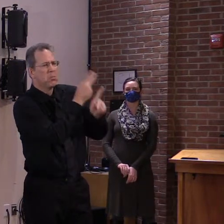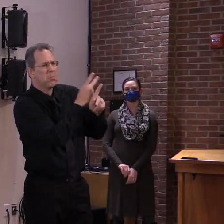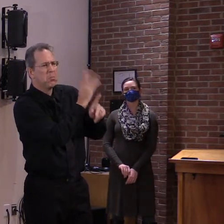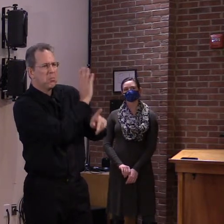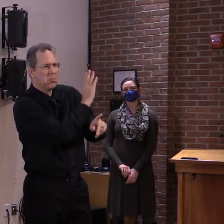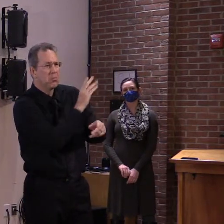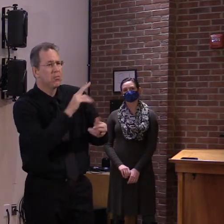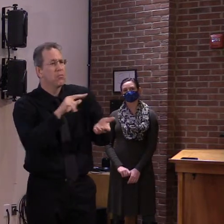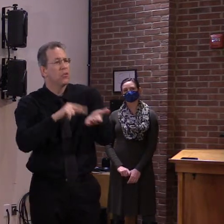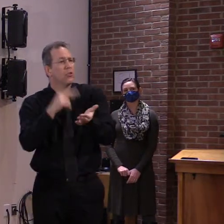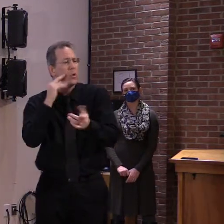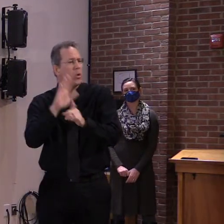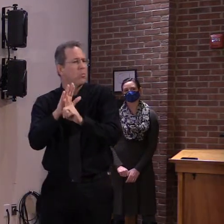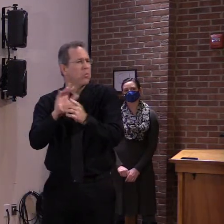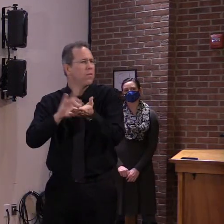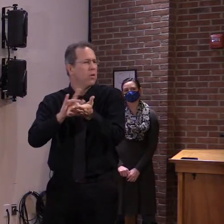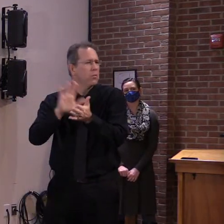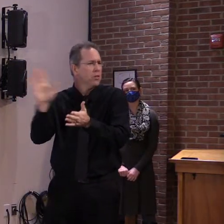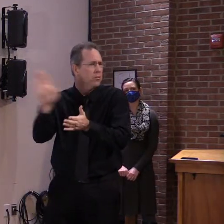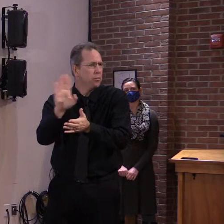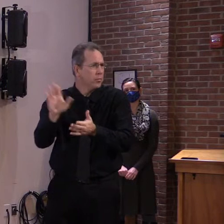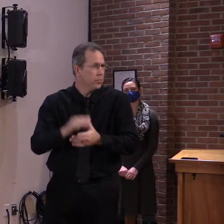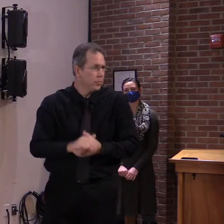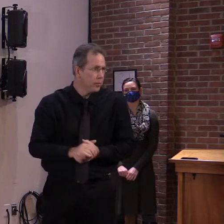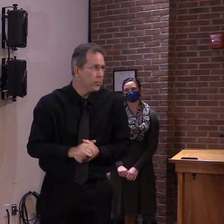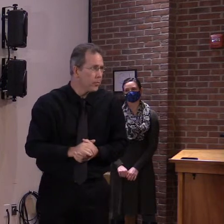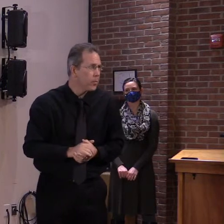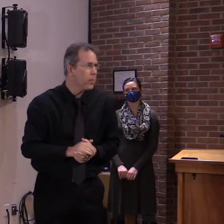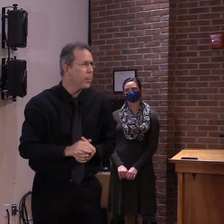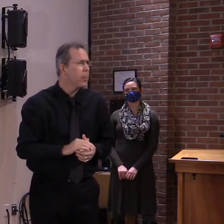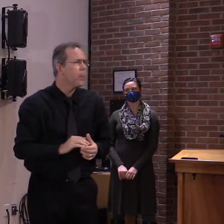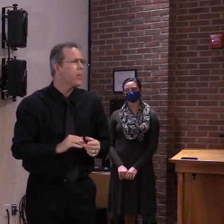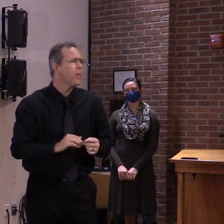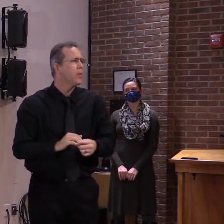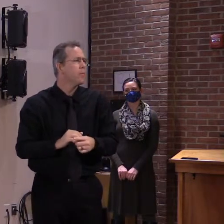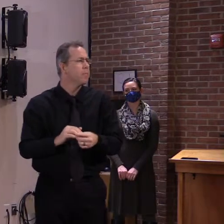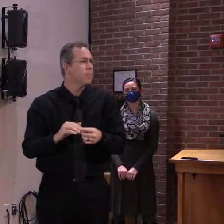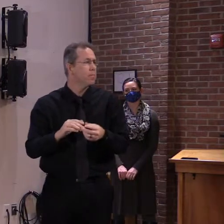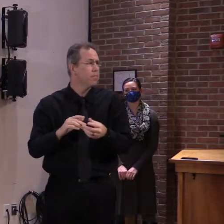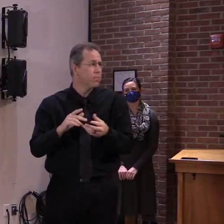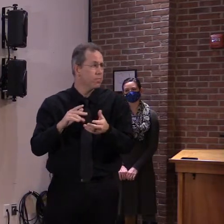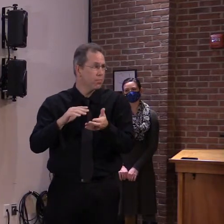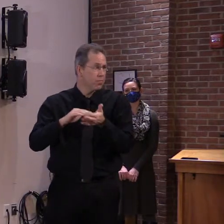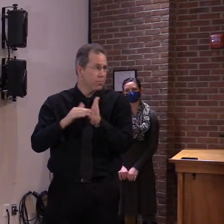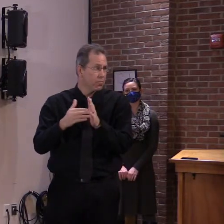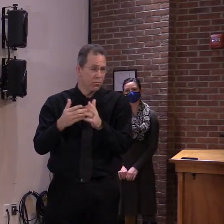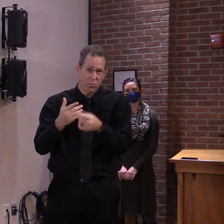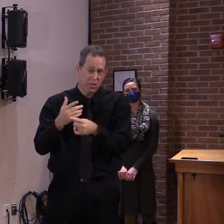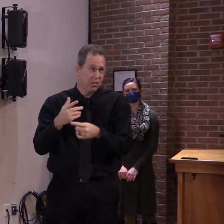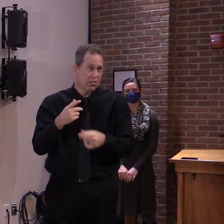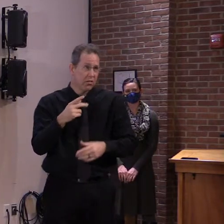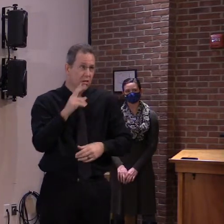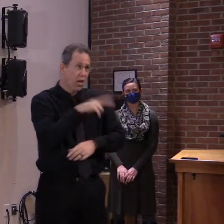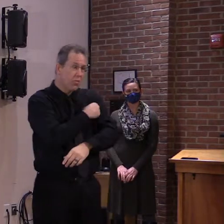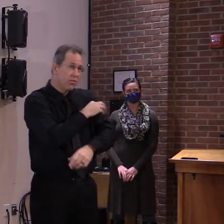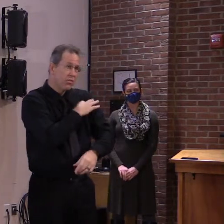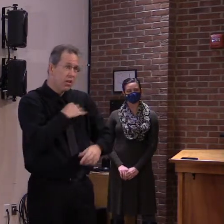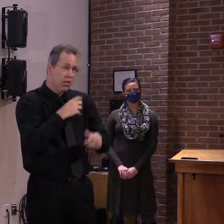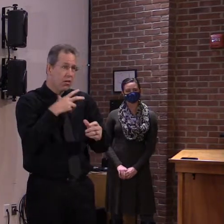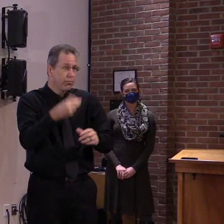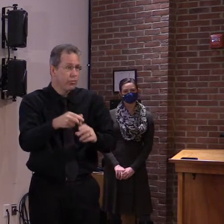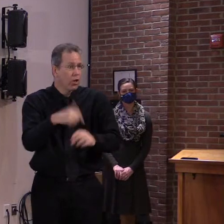they'll be giving pretty much themselves the Yes. vaccine? Okay. Thank you. Moving